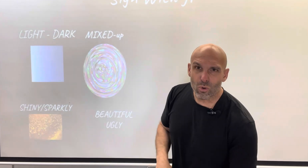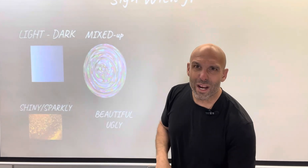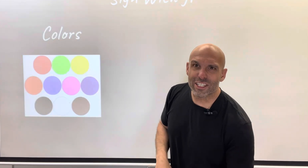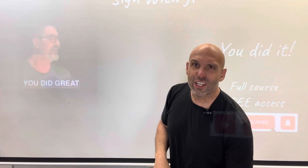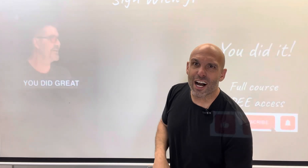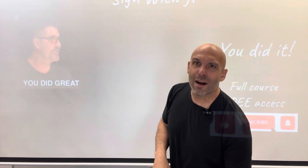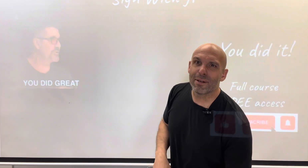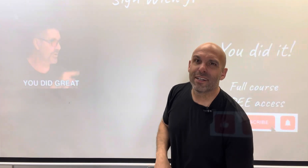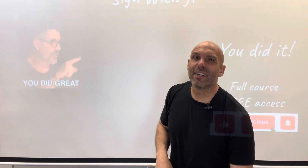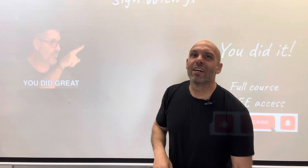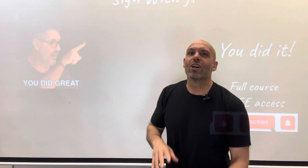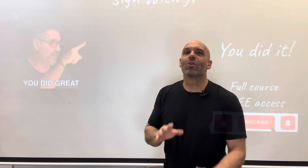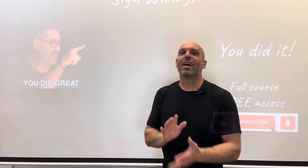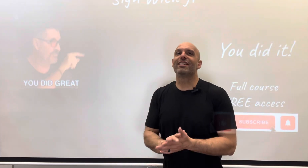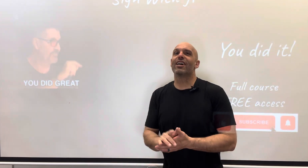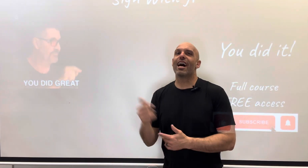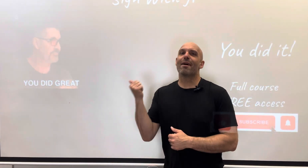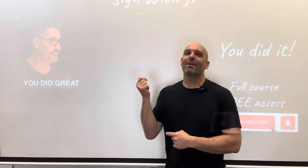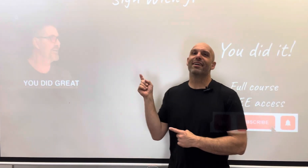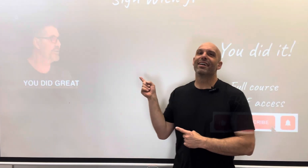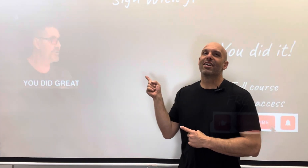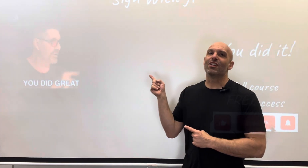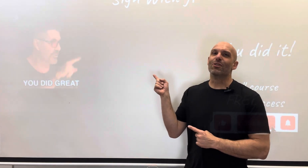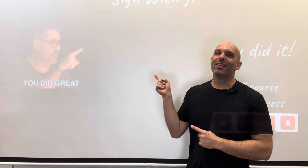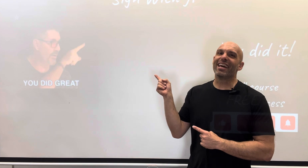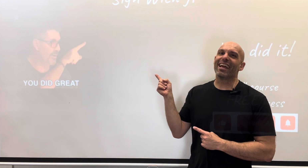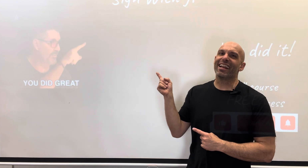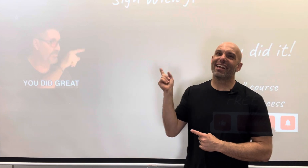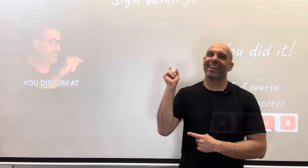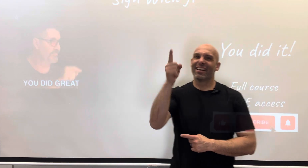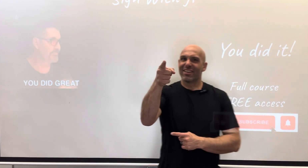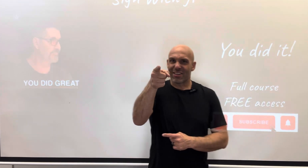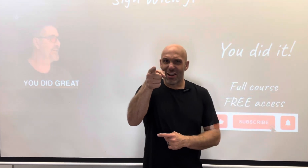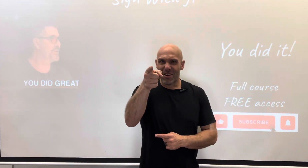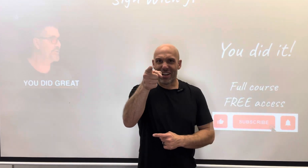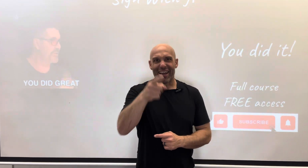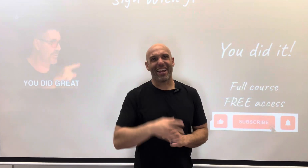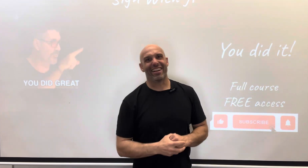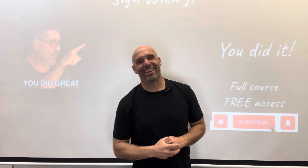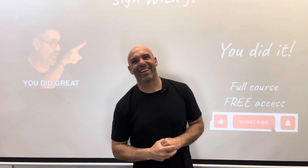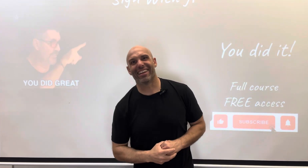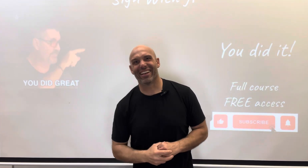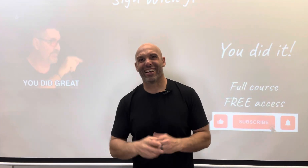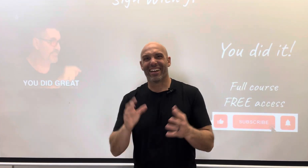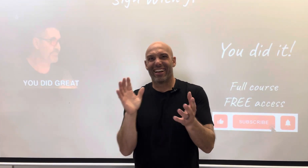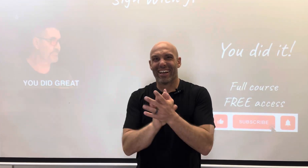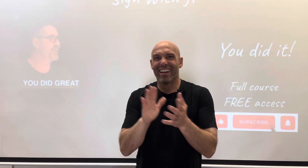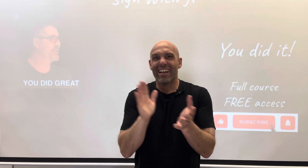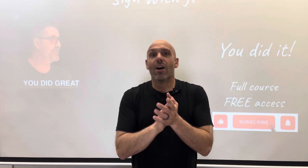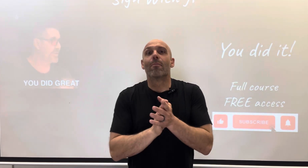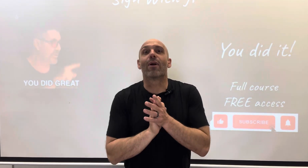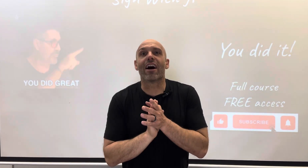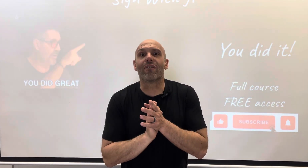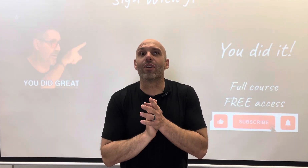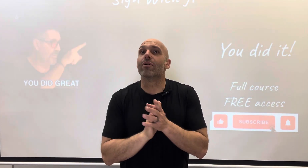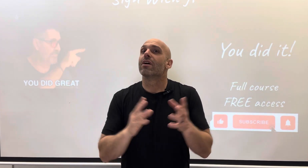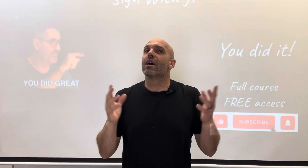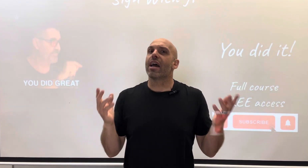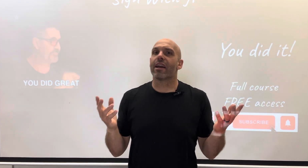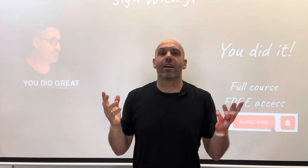Great job. Great job. You did it. You did it. Proud of you. Hey,